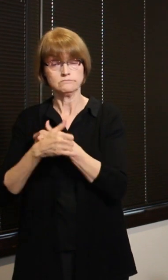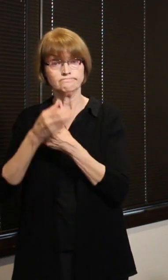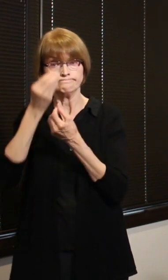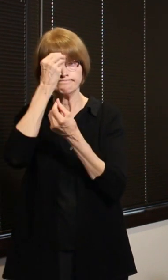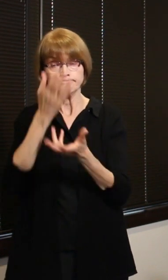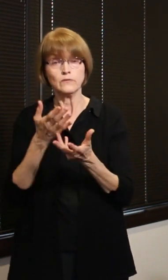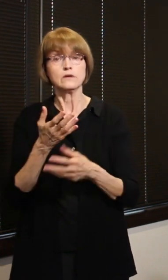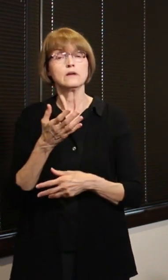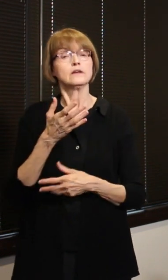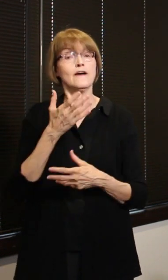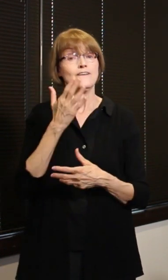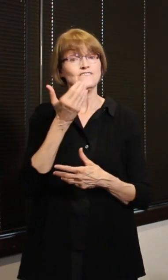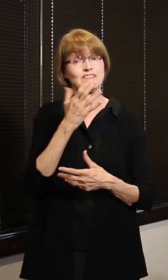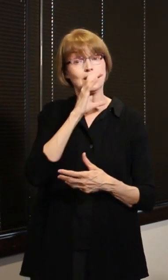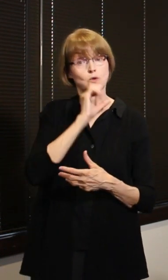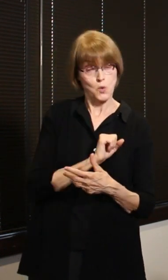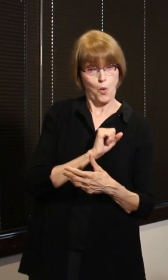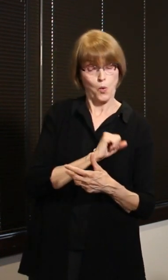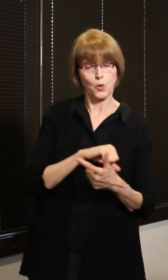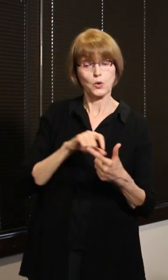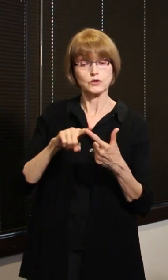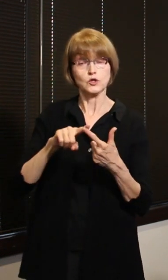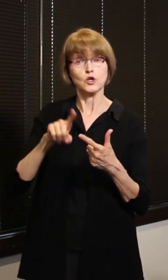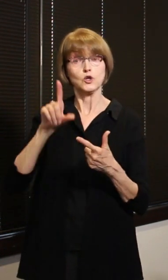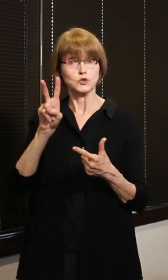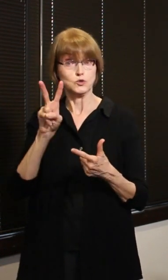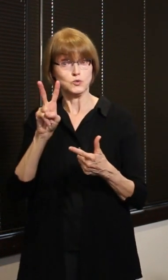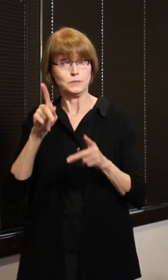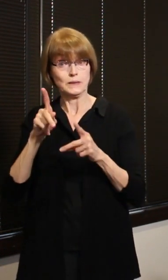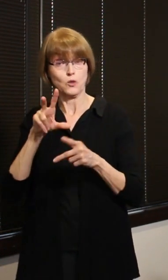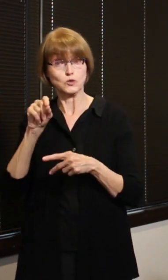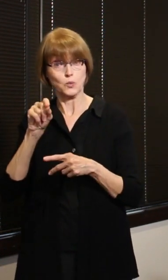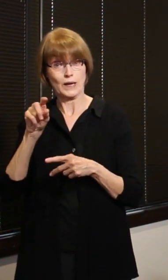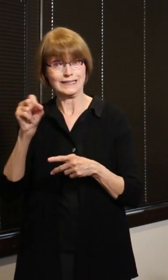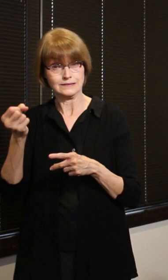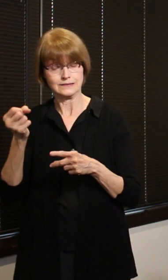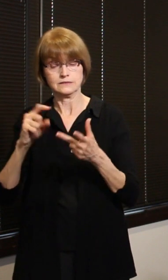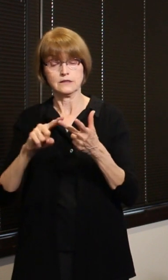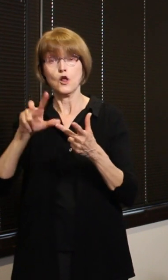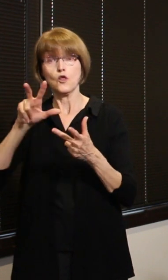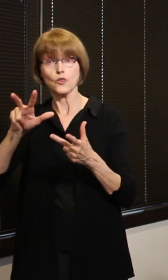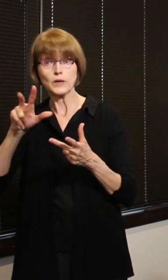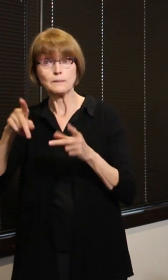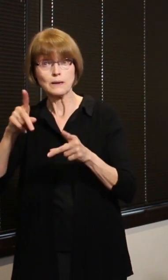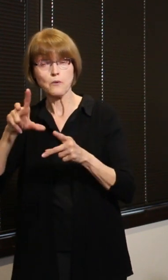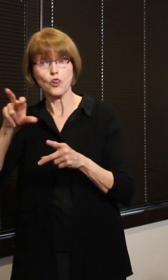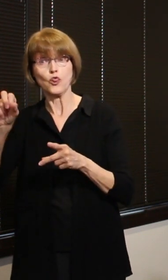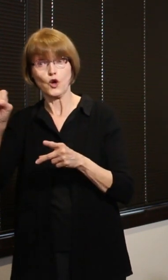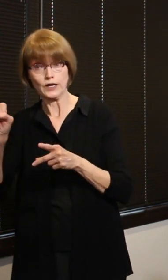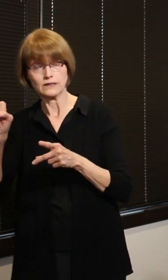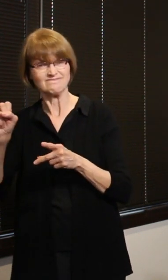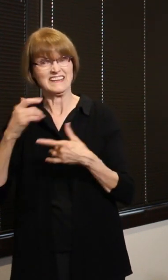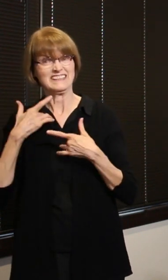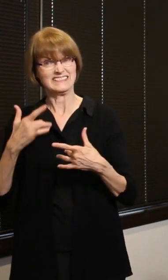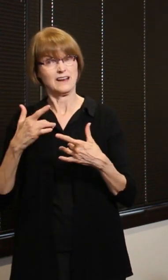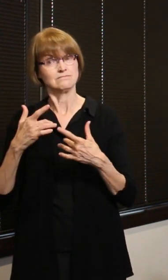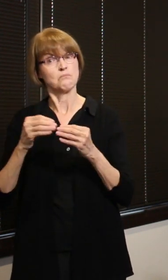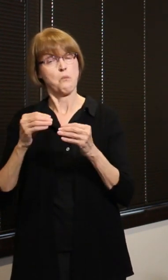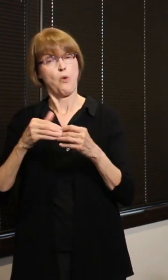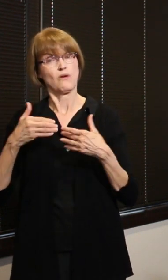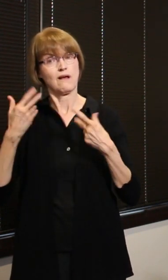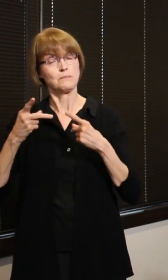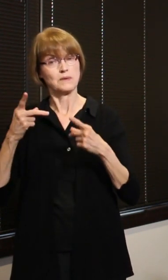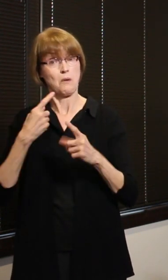as well as 2 people in their 20s and 3 in their 30s. Yes, we are seeing trends with more young people